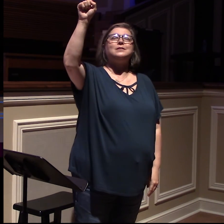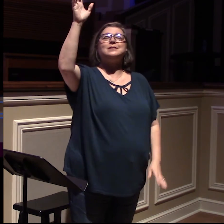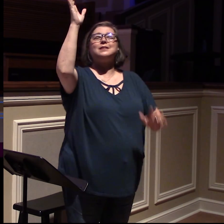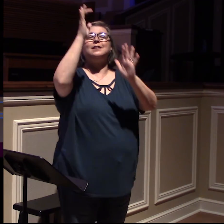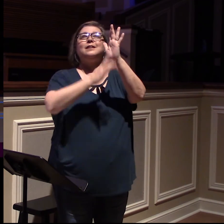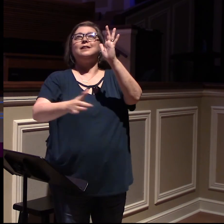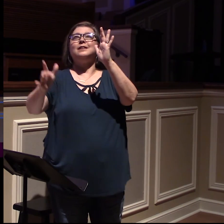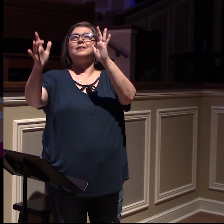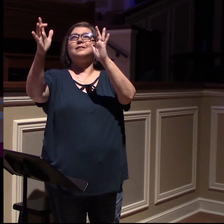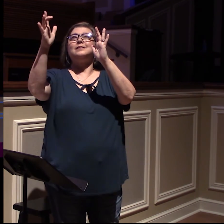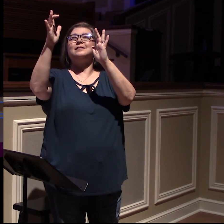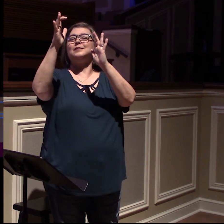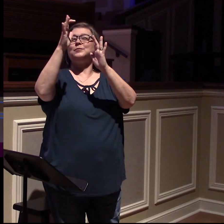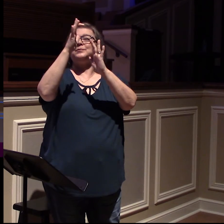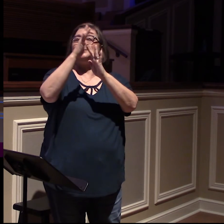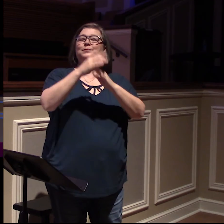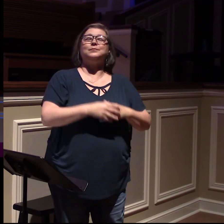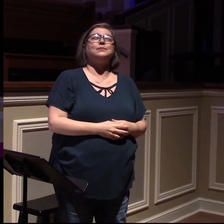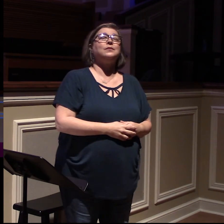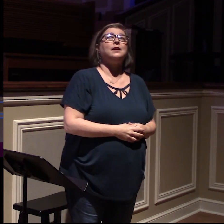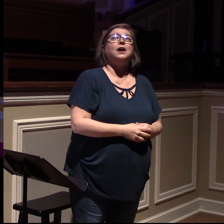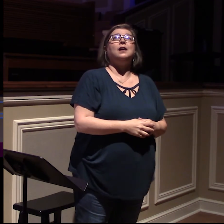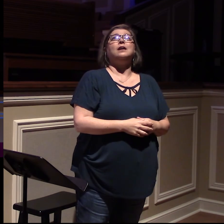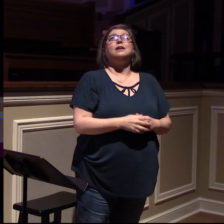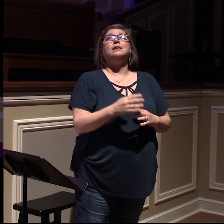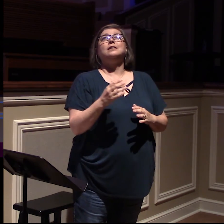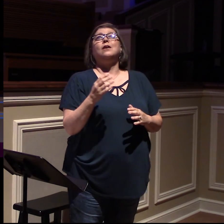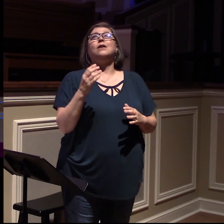Oh, Jesus, sing his name.